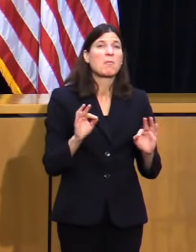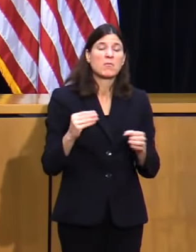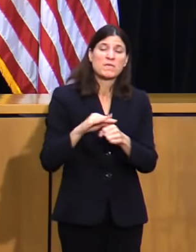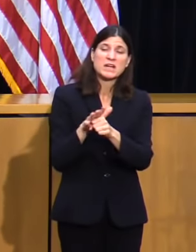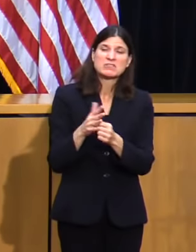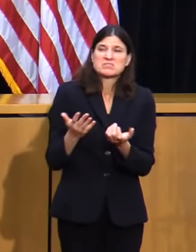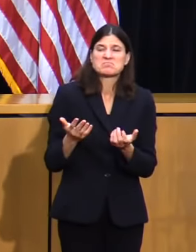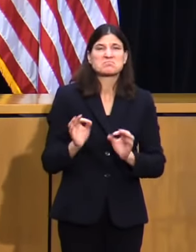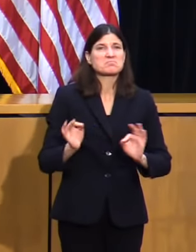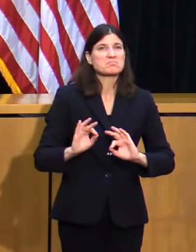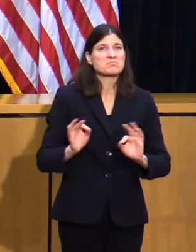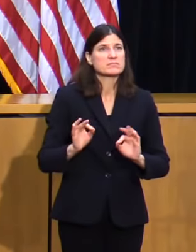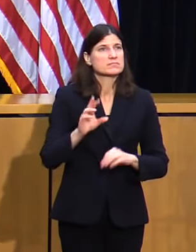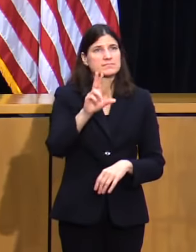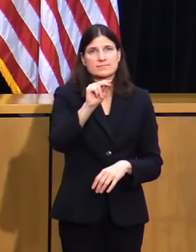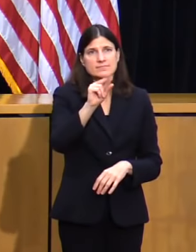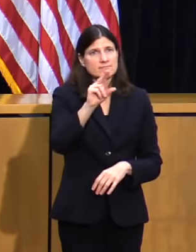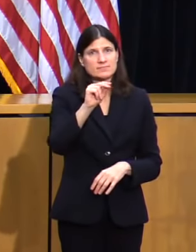it's all over